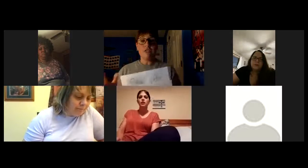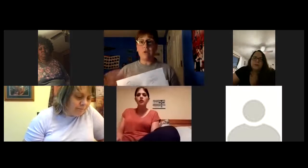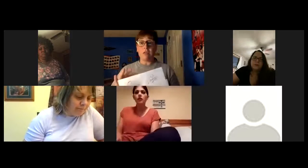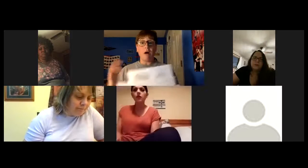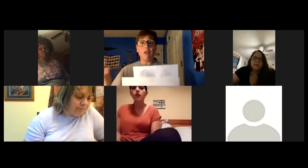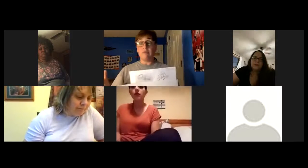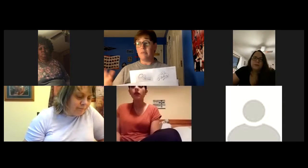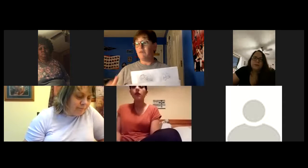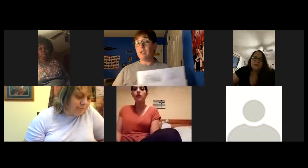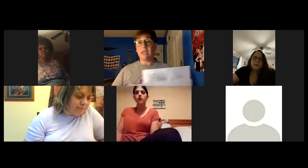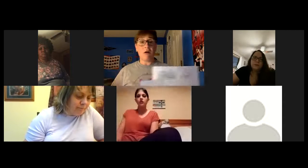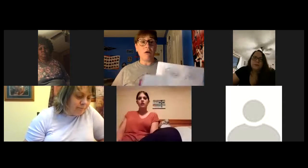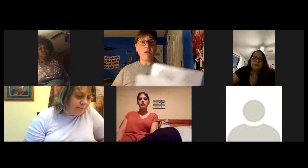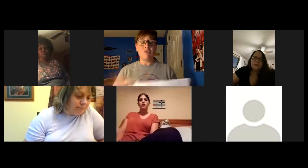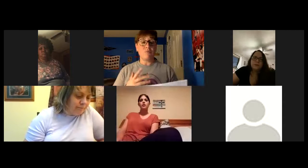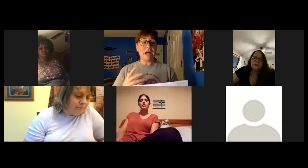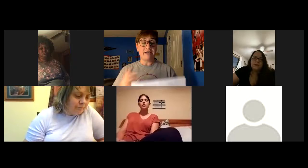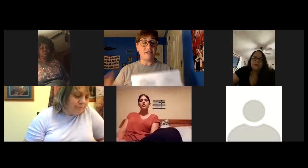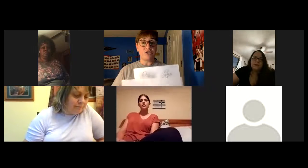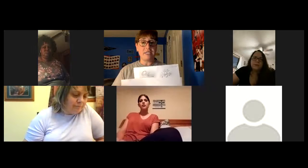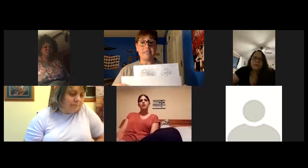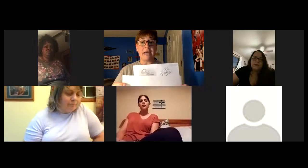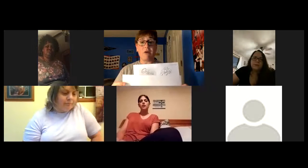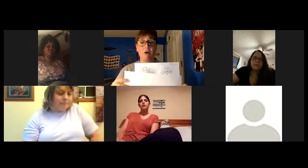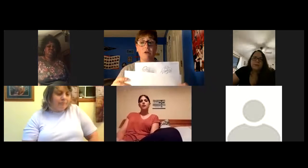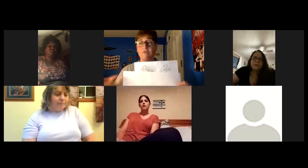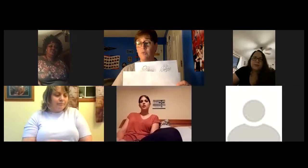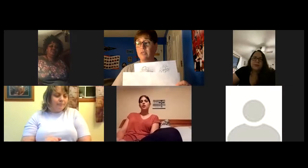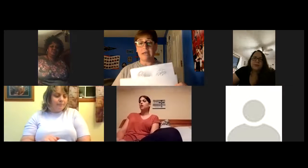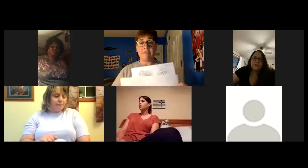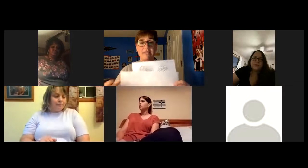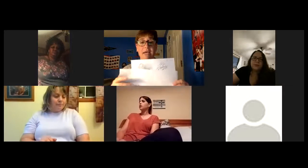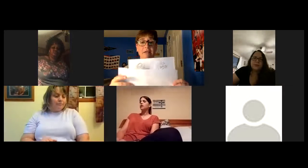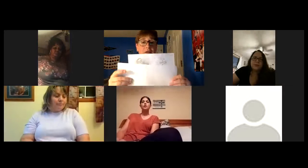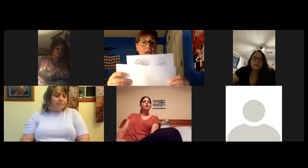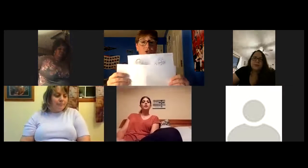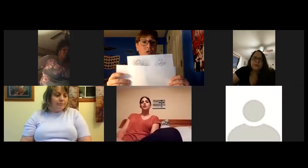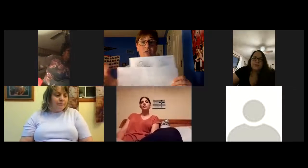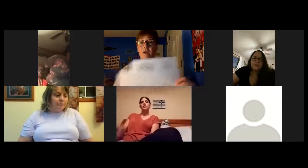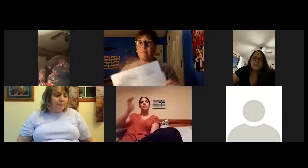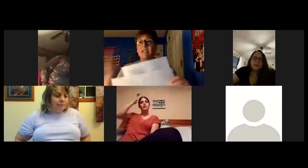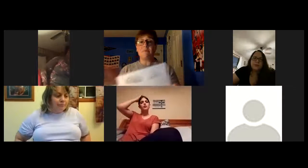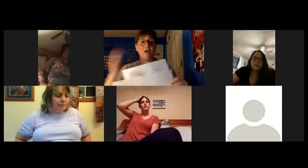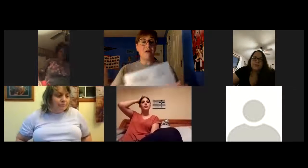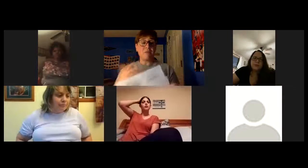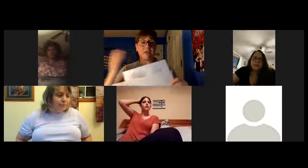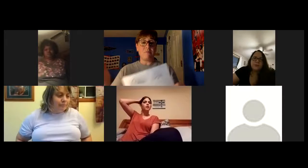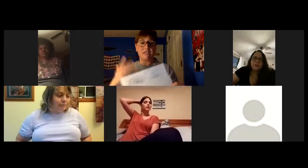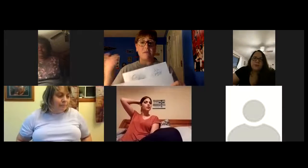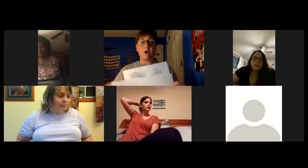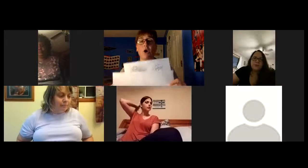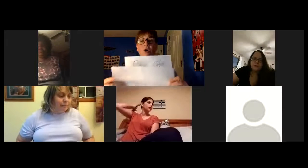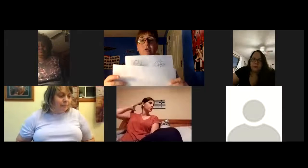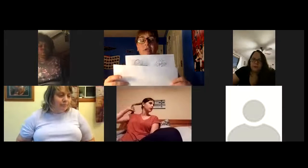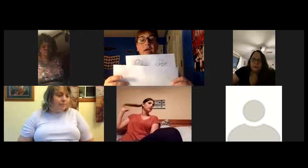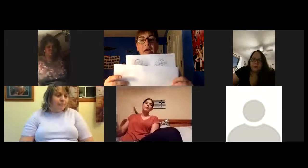you could do that with all of them. If you want to get all of your practice sheets out, all of the ones that have the signing on, and you could mix them all up like you're mixing